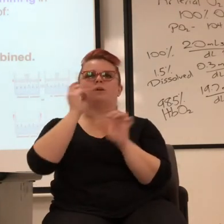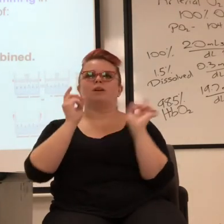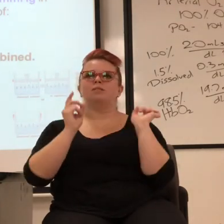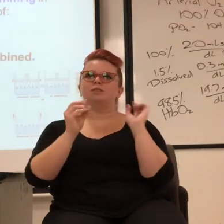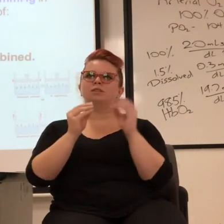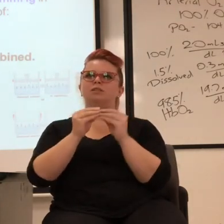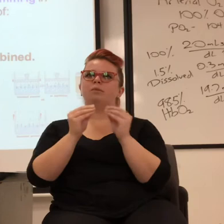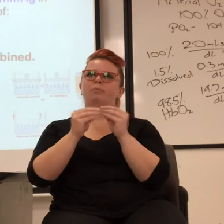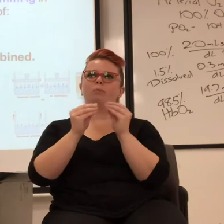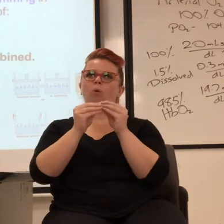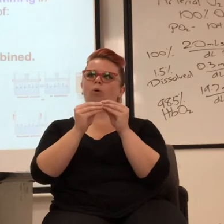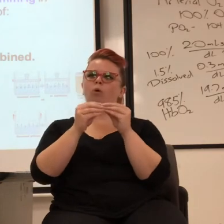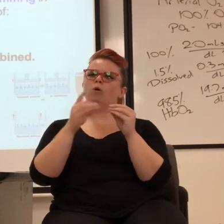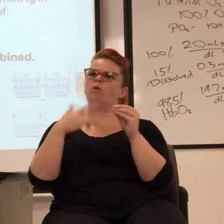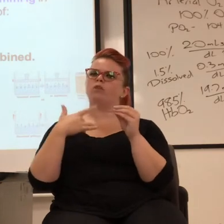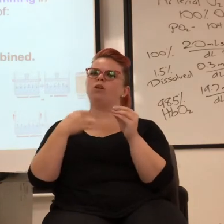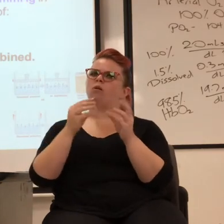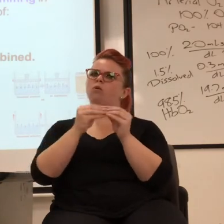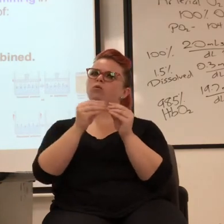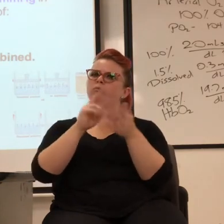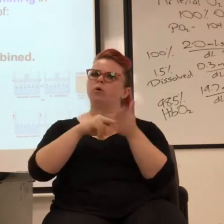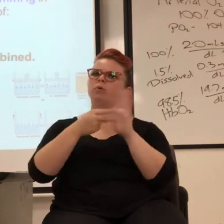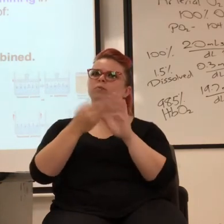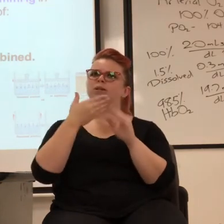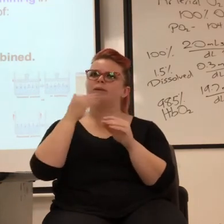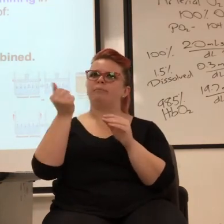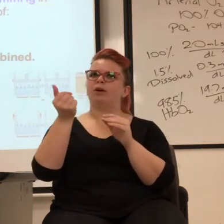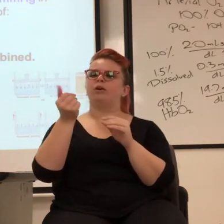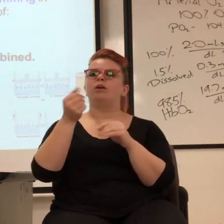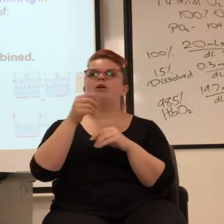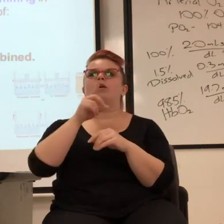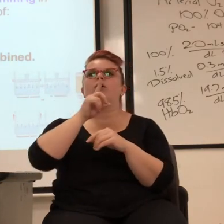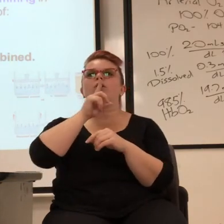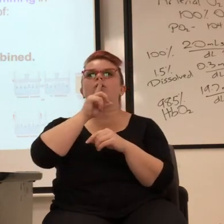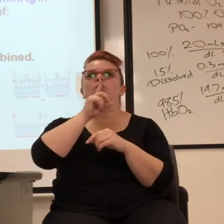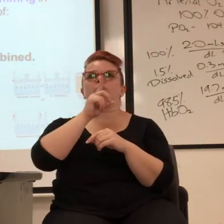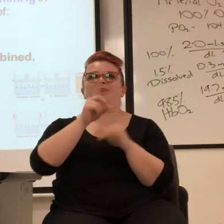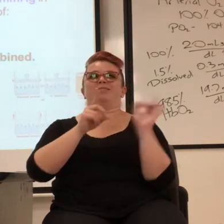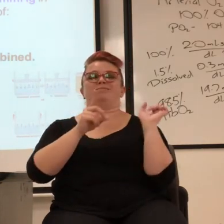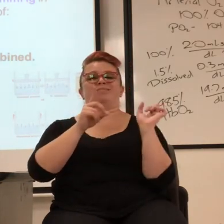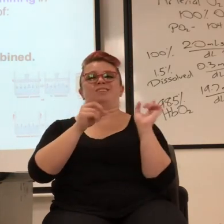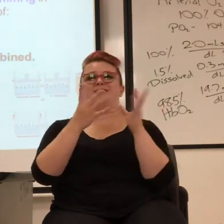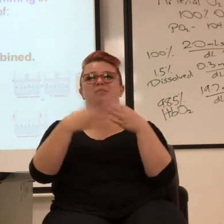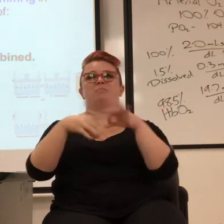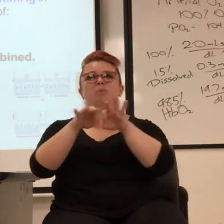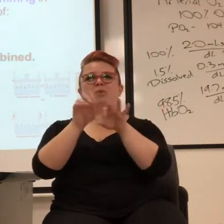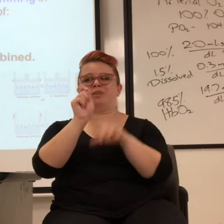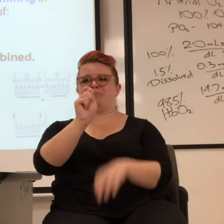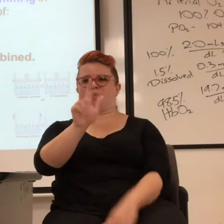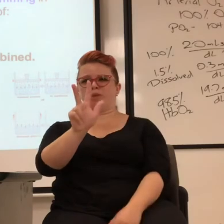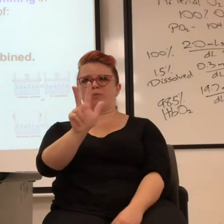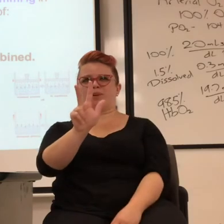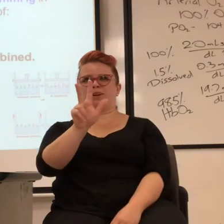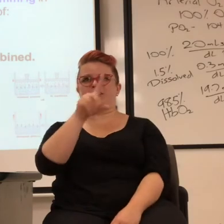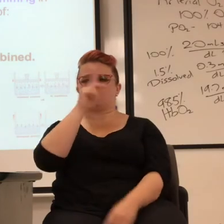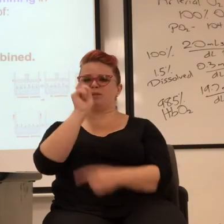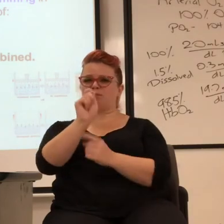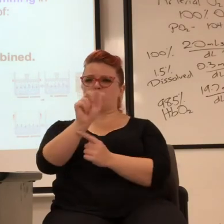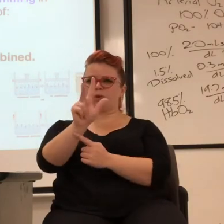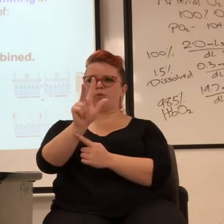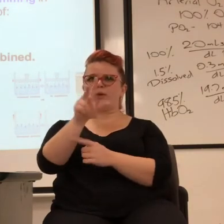more, you think the more is the better, this is extremely important, that 0.3, because that 0.3 determines